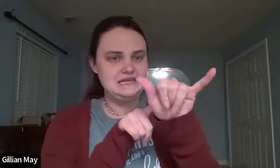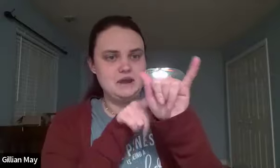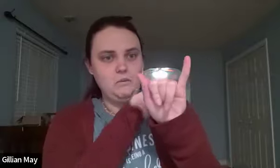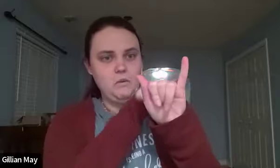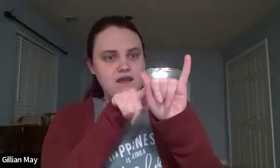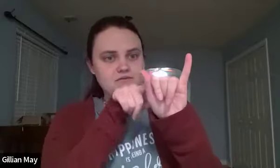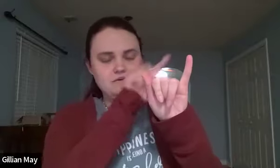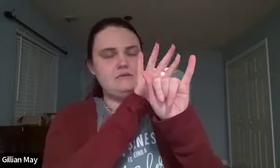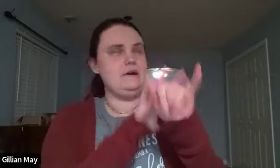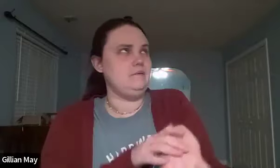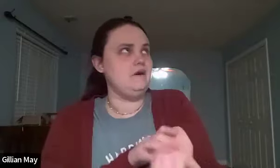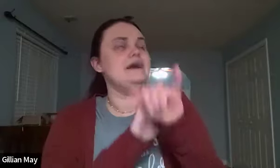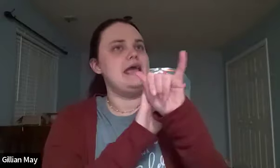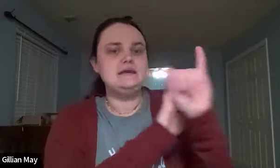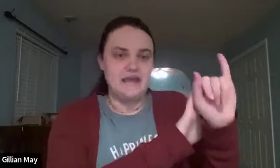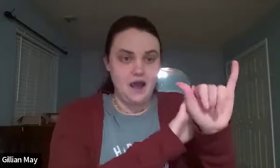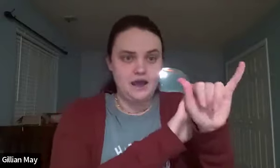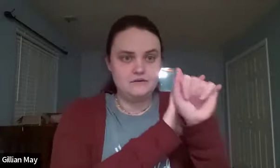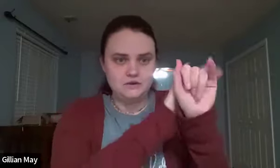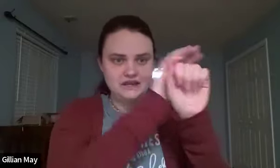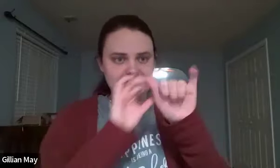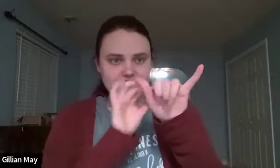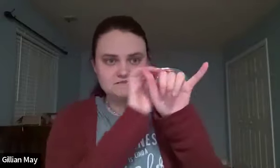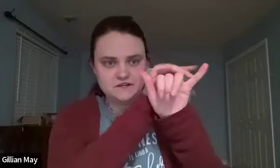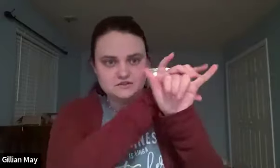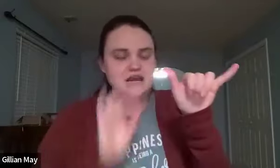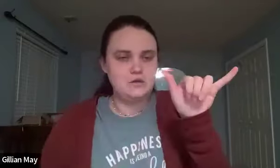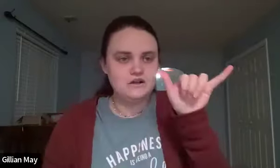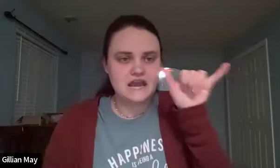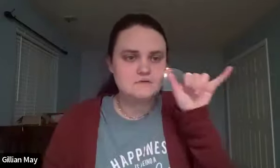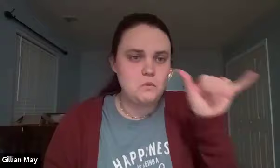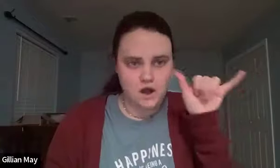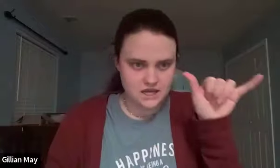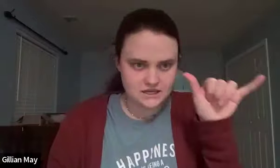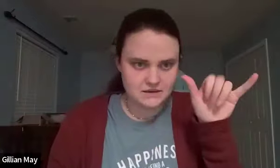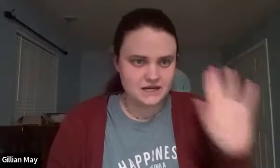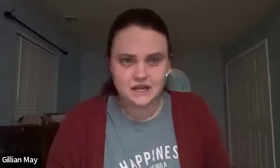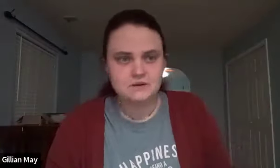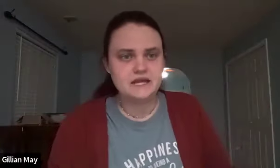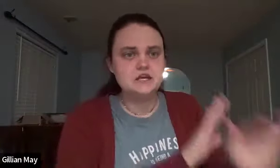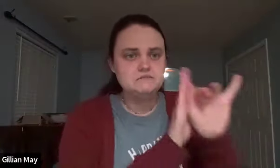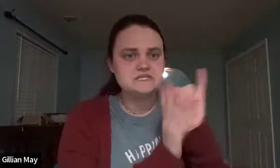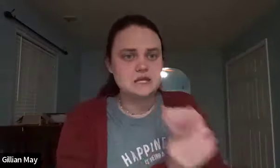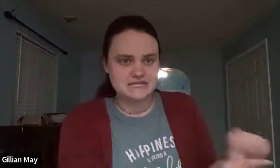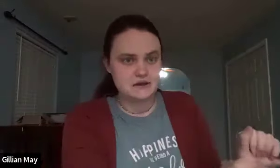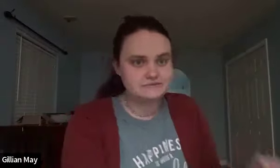my Y, not my A and Y, my A and my I will get like confuzzled and I'll look like I have a Y in my name. And I'm like, nope, slow it down.